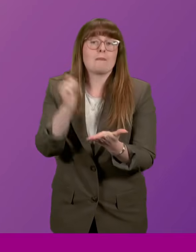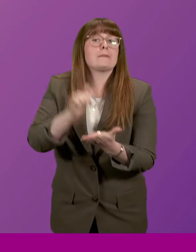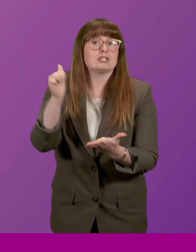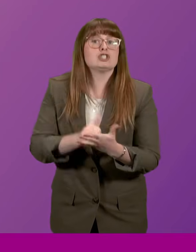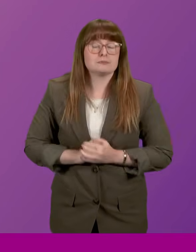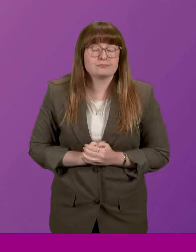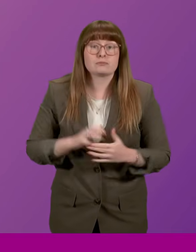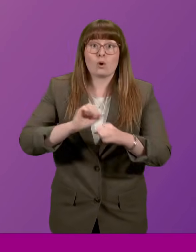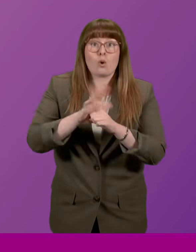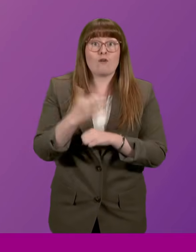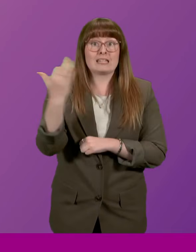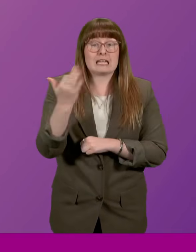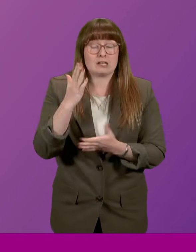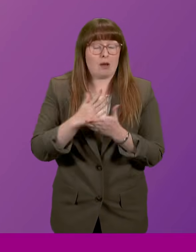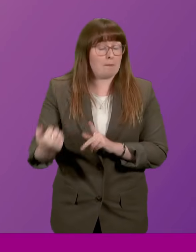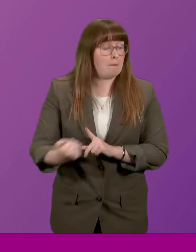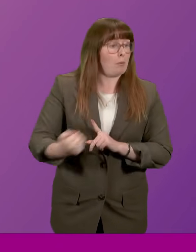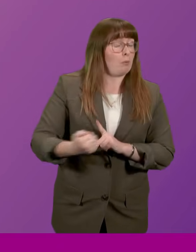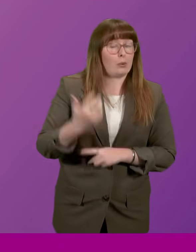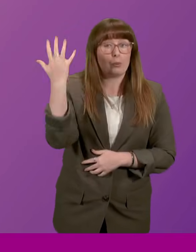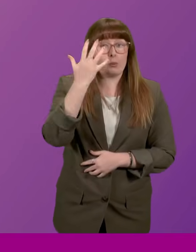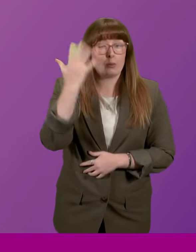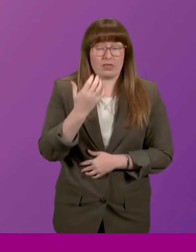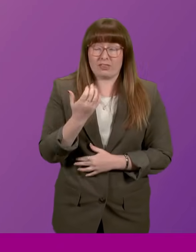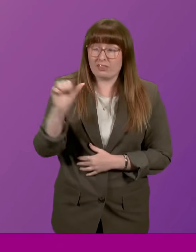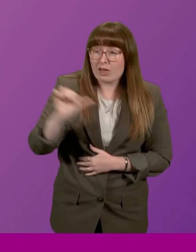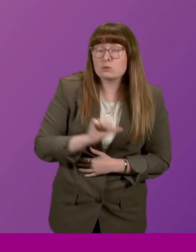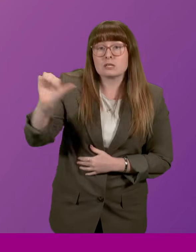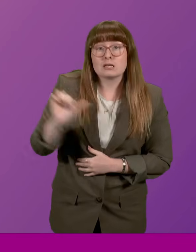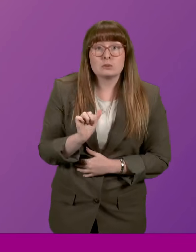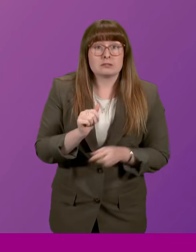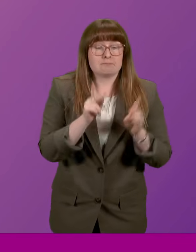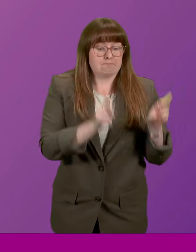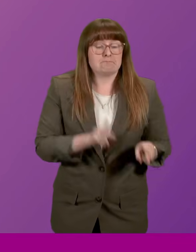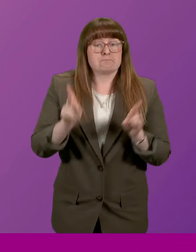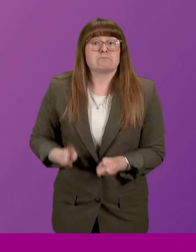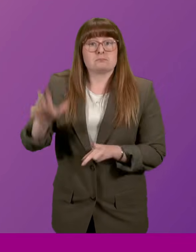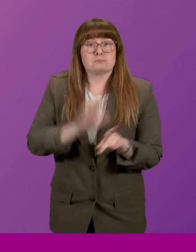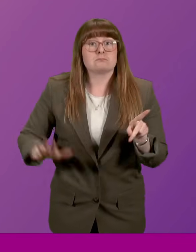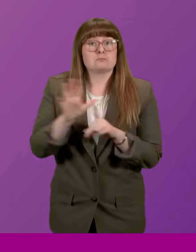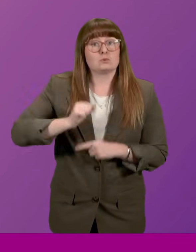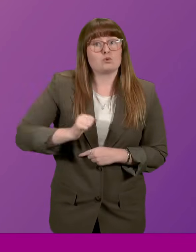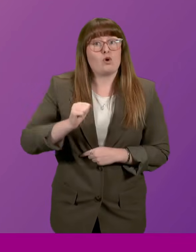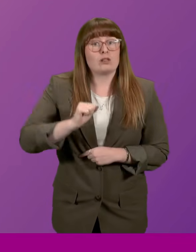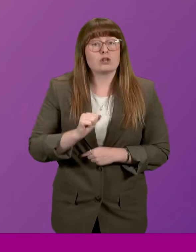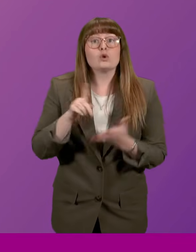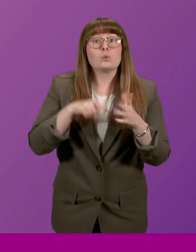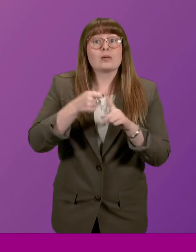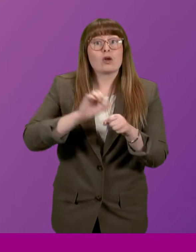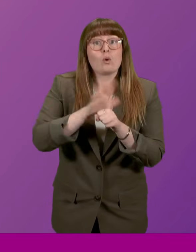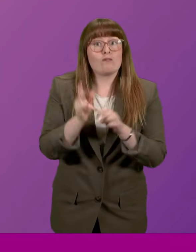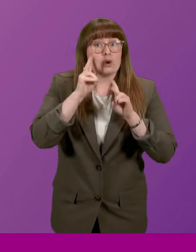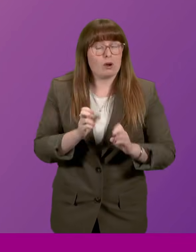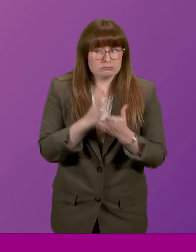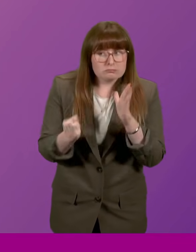COVID-19 shook all our lives, with thousands of lives lost in Scotland. The UK COVID inquiry is vital, so we